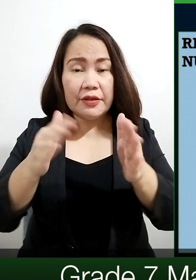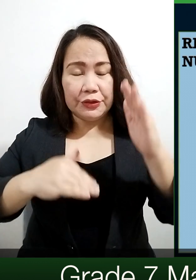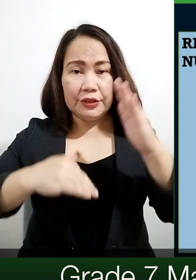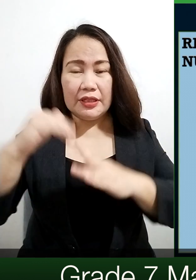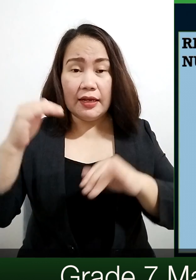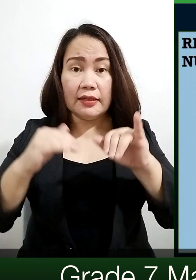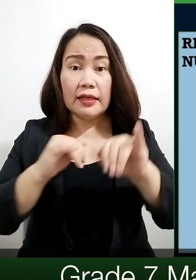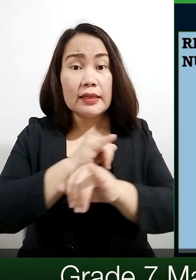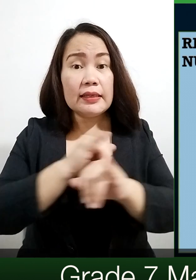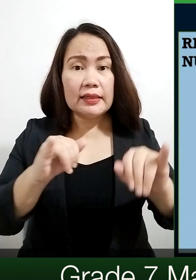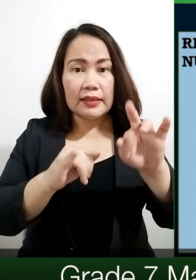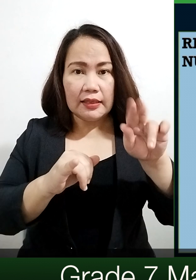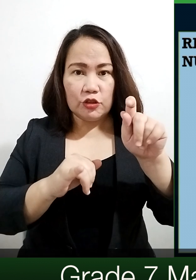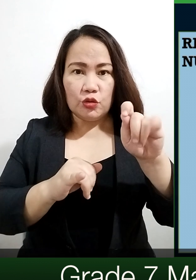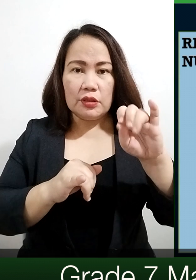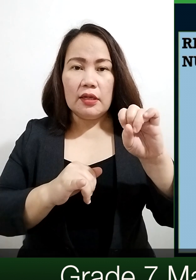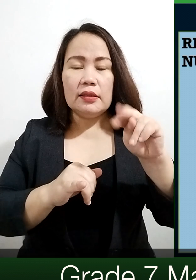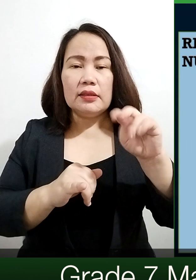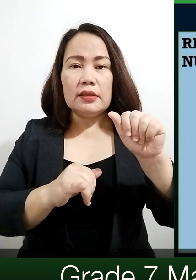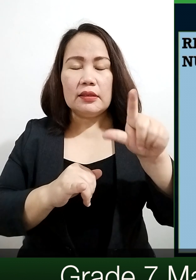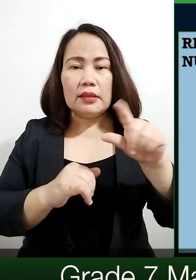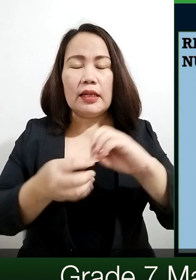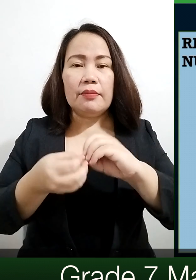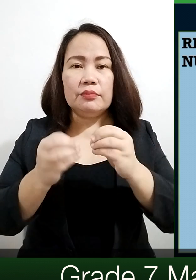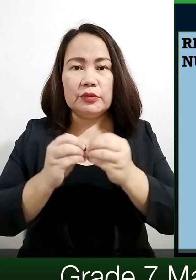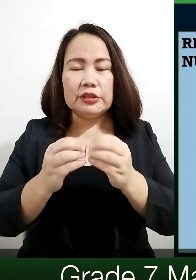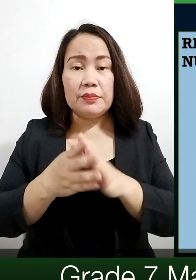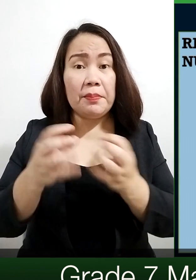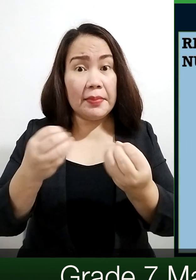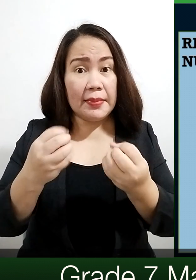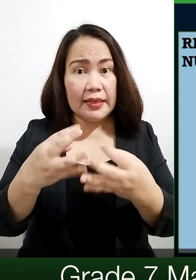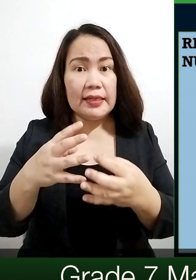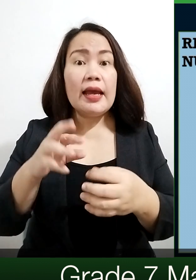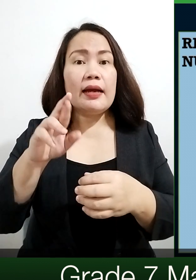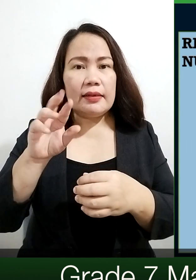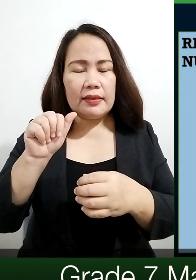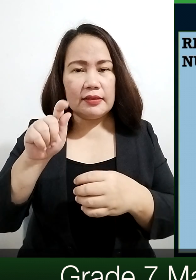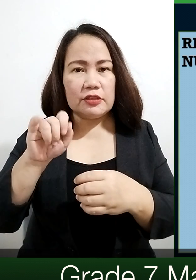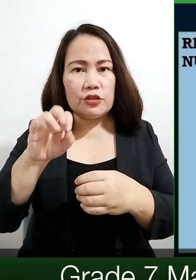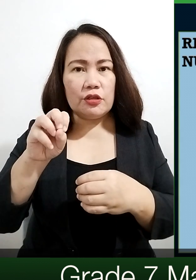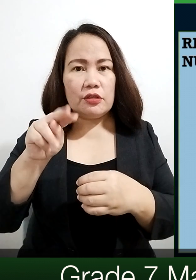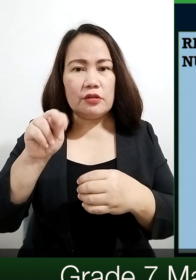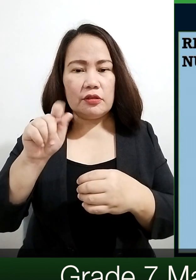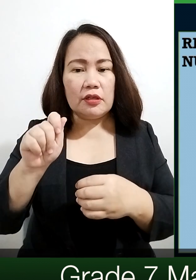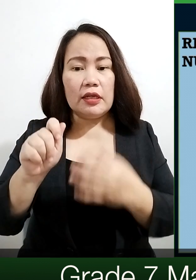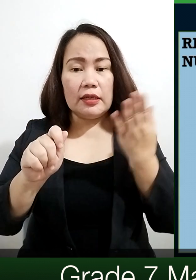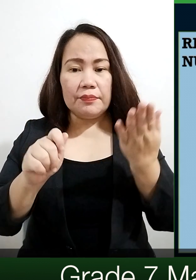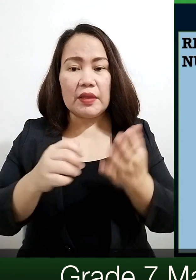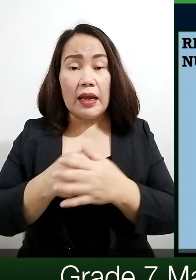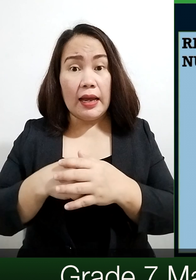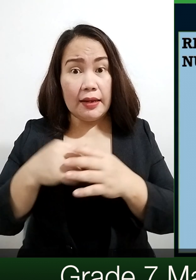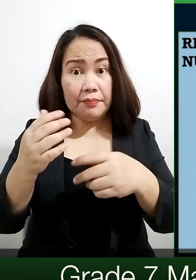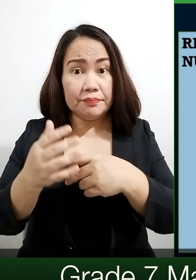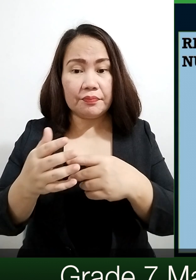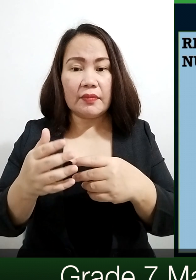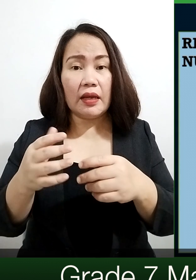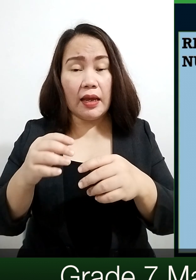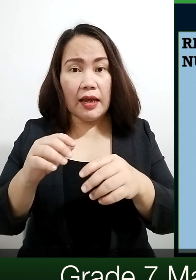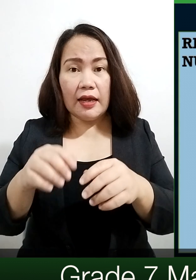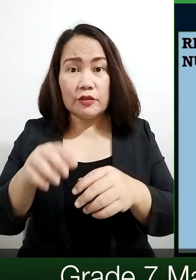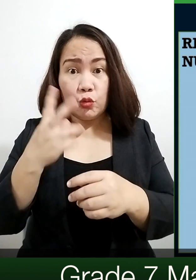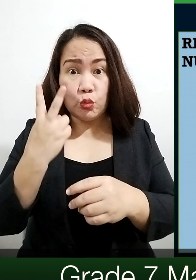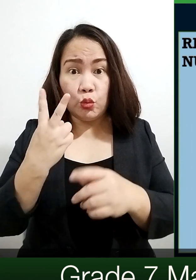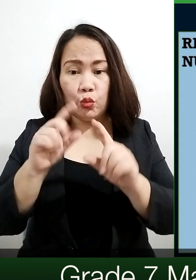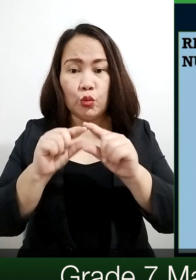rational numbers. Okay? So the subsets of rational numbers are integers and non-integers.